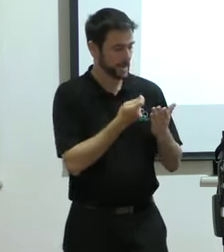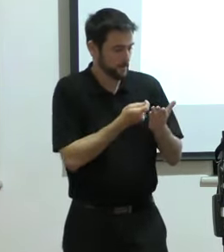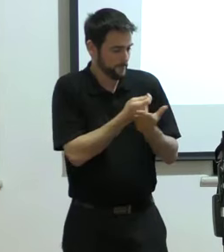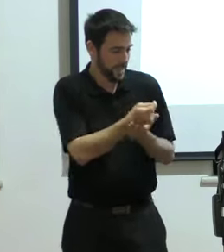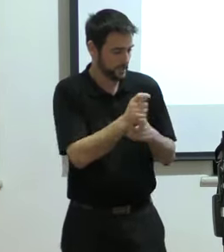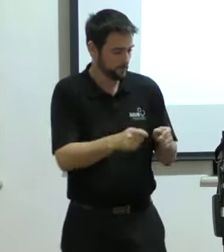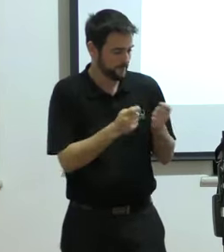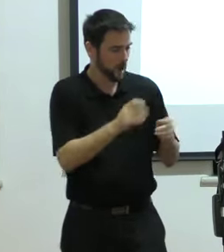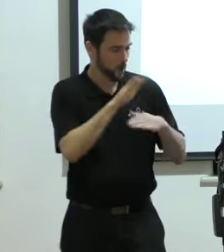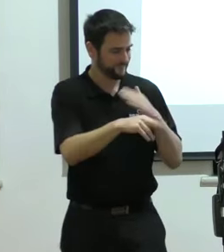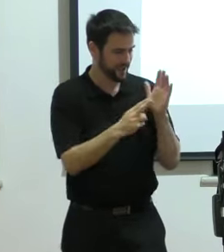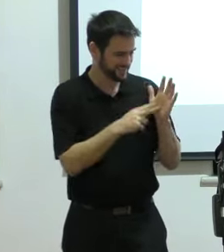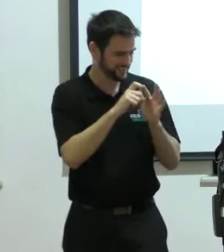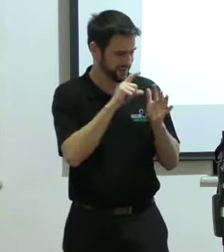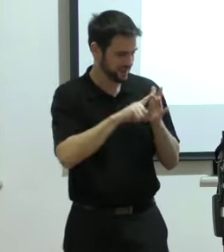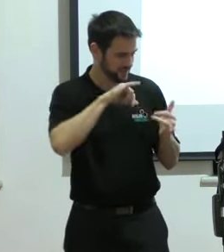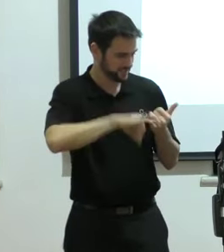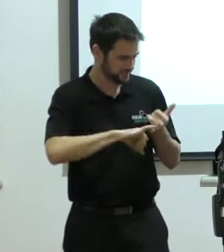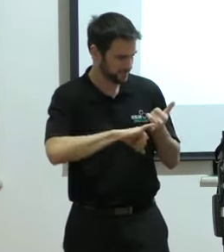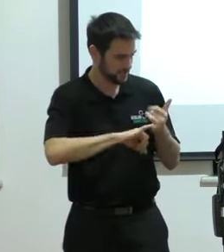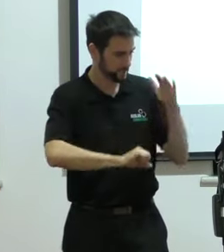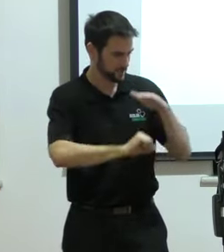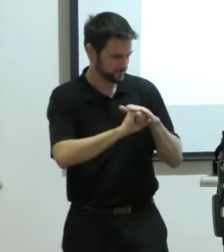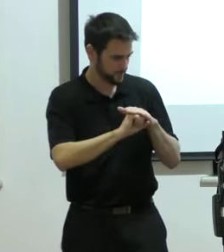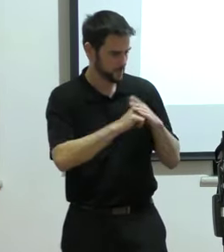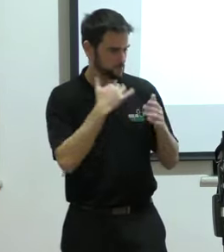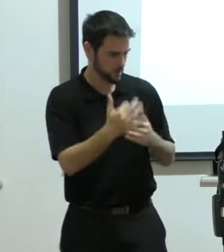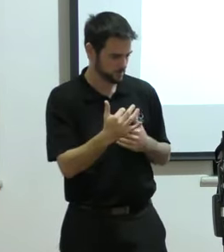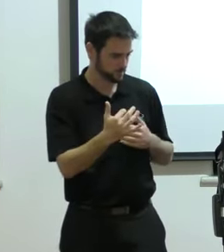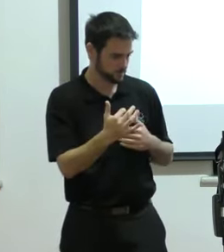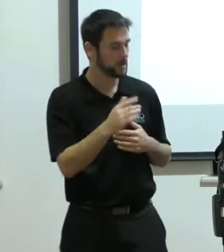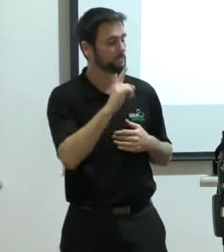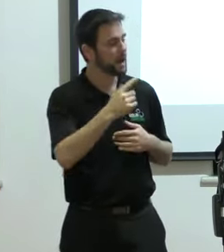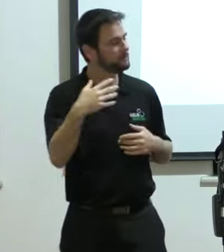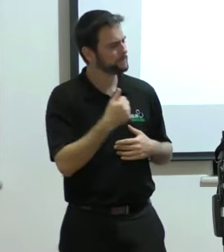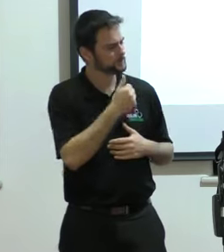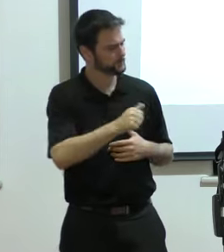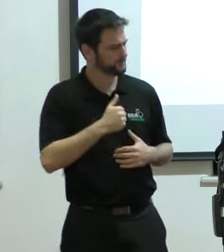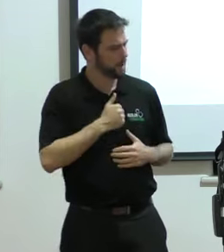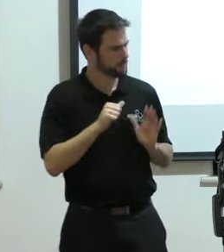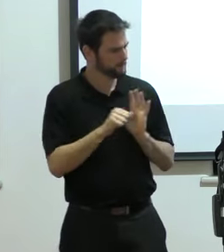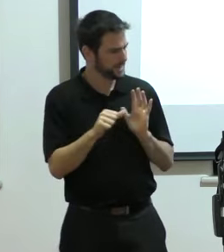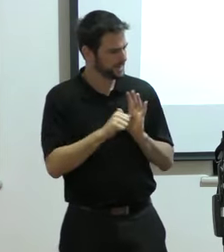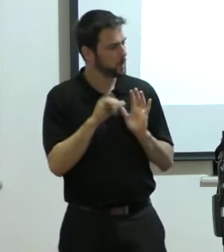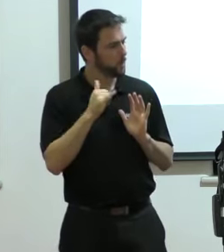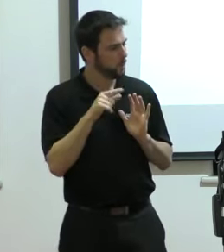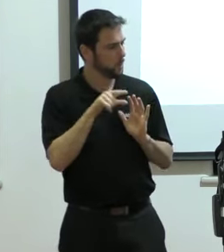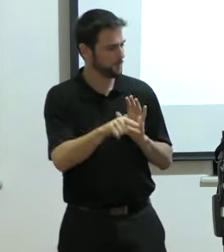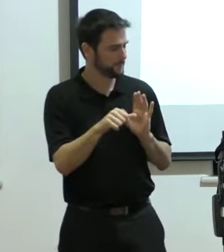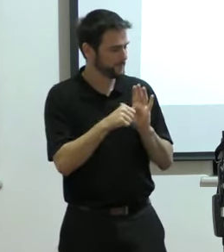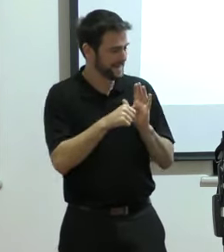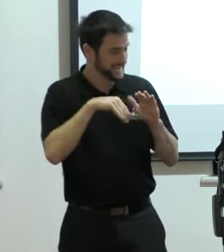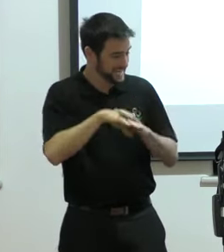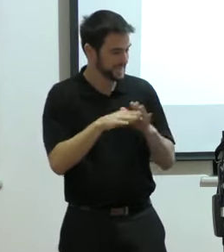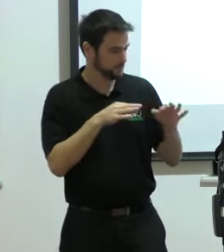NDIs price. Mm-hmm. Can you pay them? Do you have to use your own money, or can you use the money allocated in